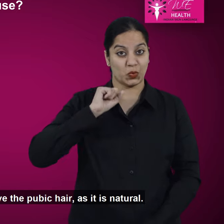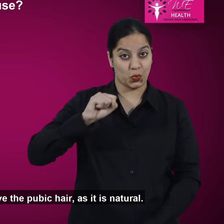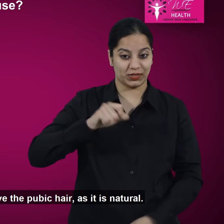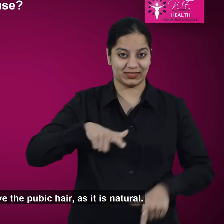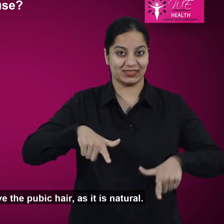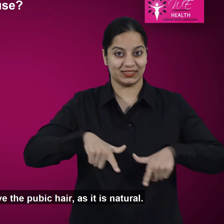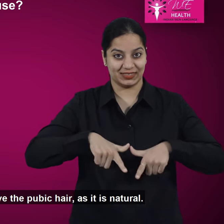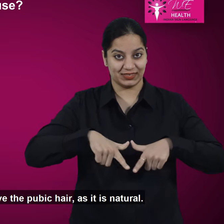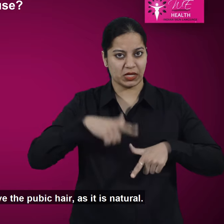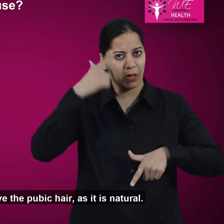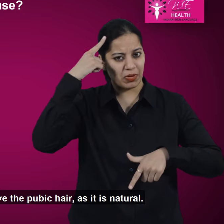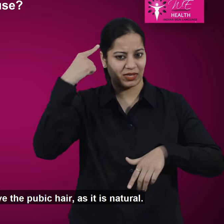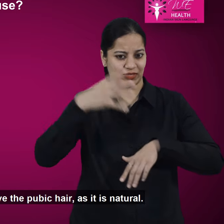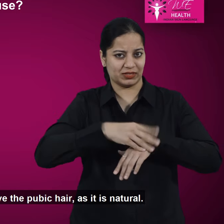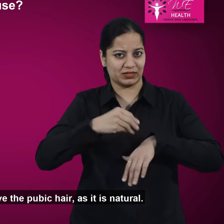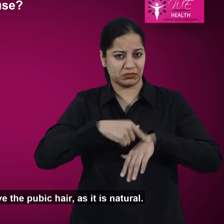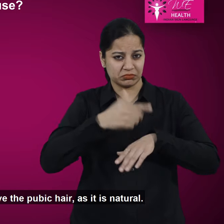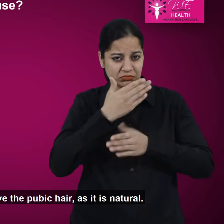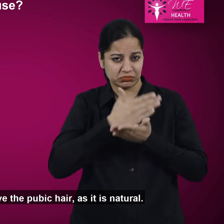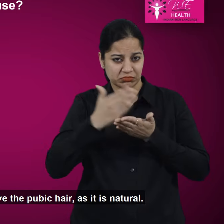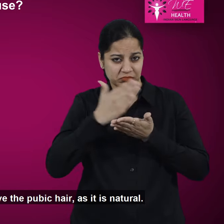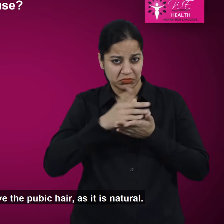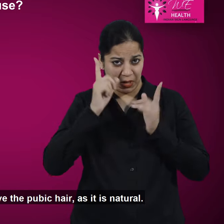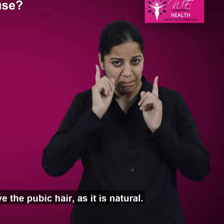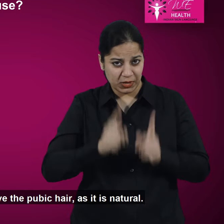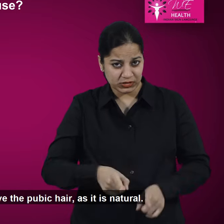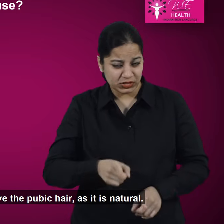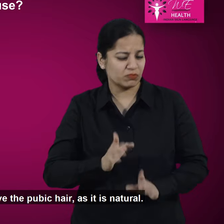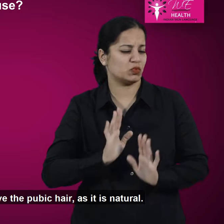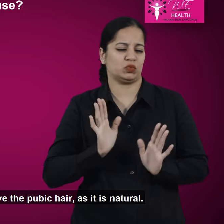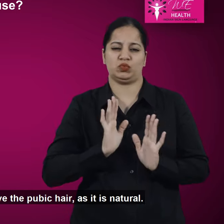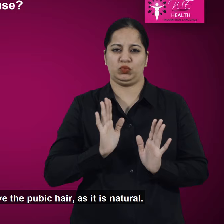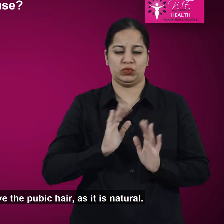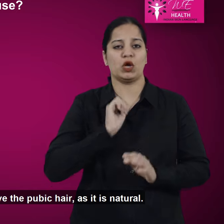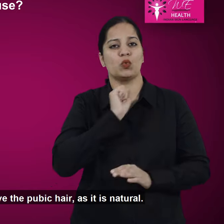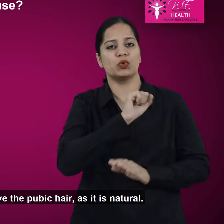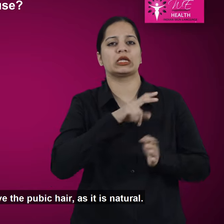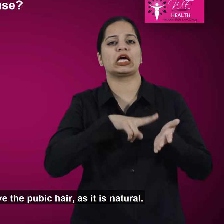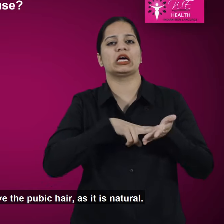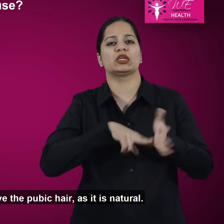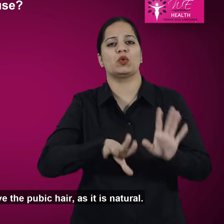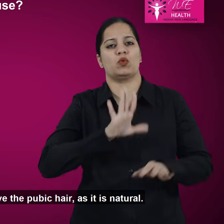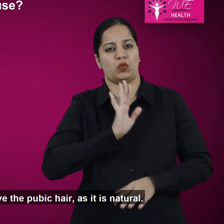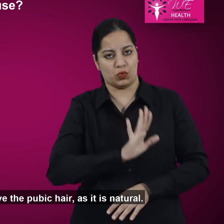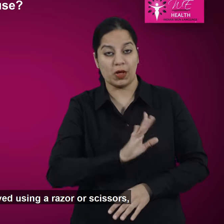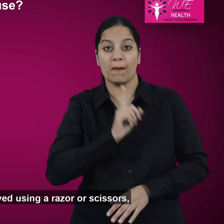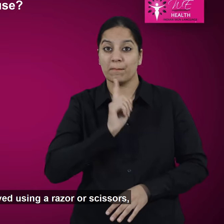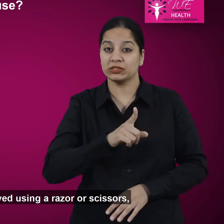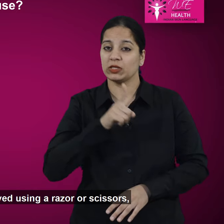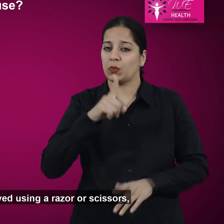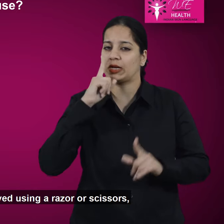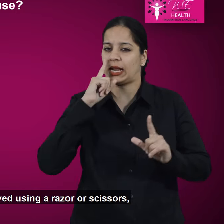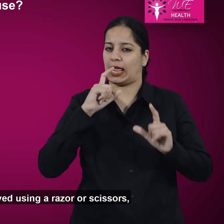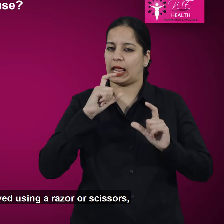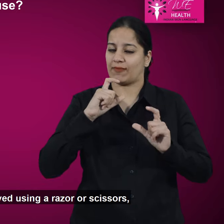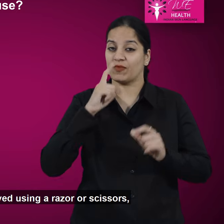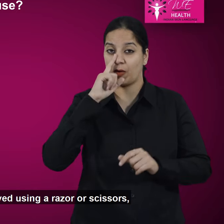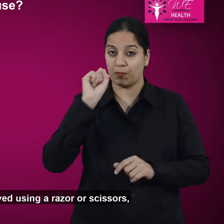It is not necessary to remove the pubic hair, as it is natural. It can be carefully